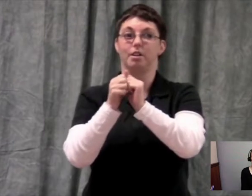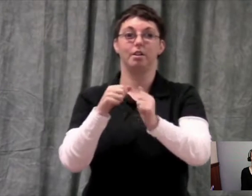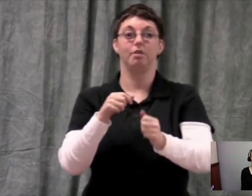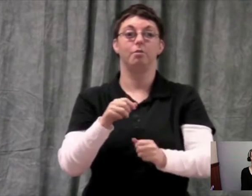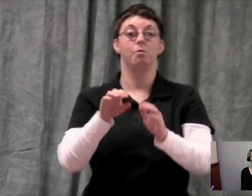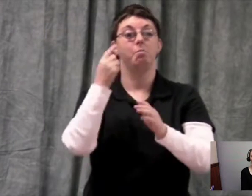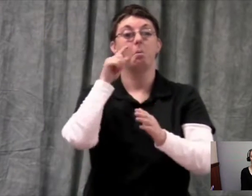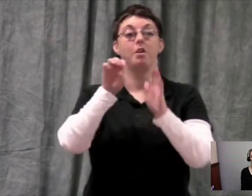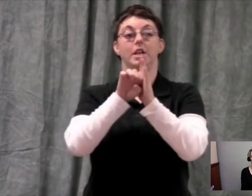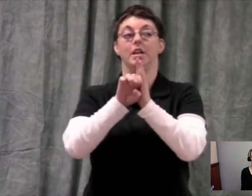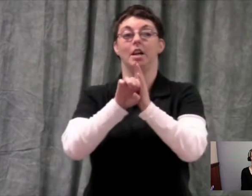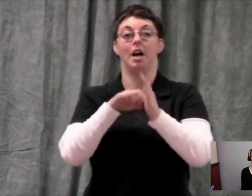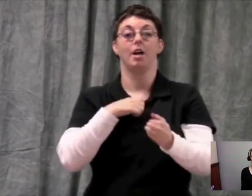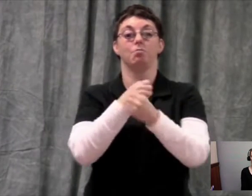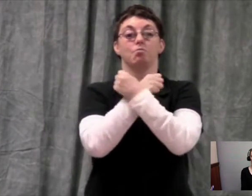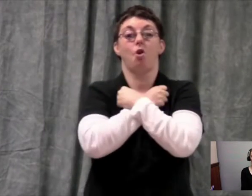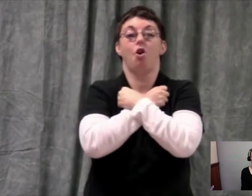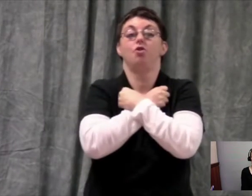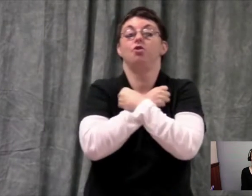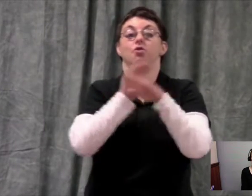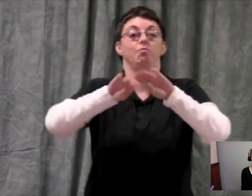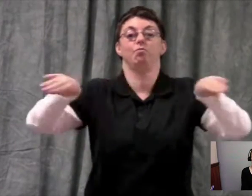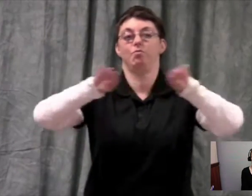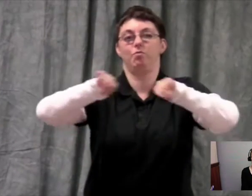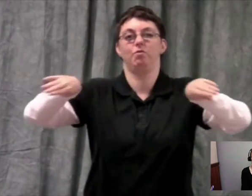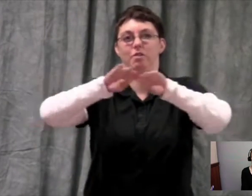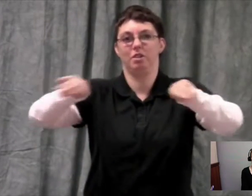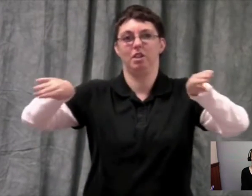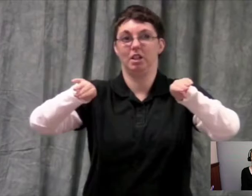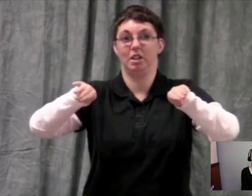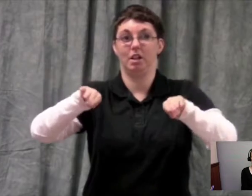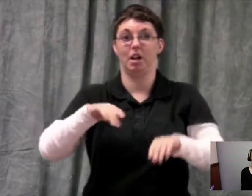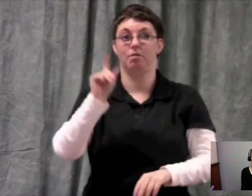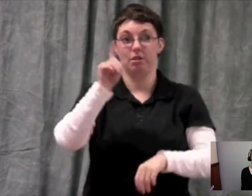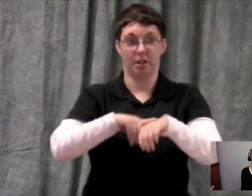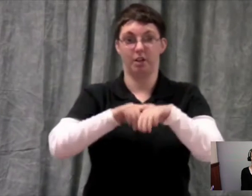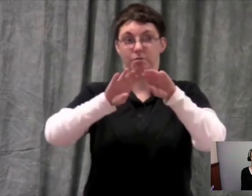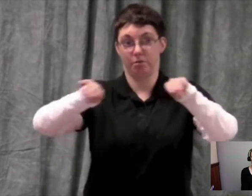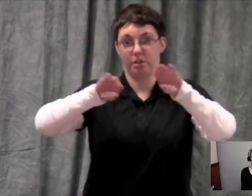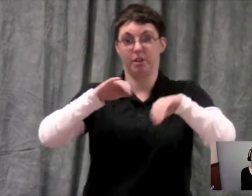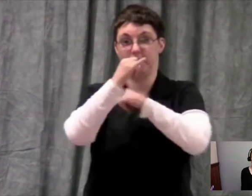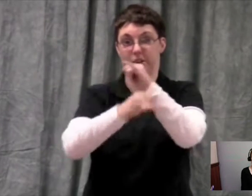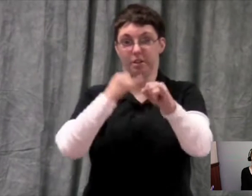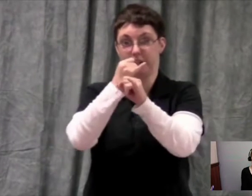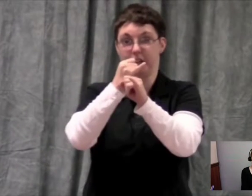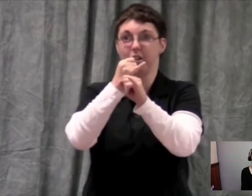One of my favorite things to do while there was the swimming team. We actually ended up having an international swimming